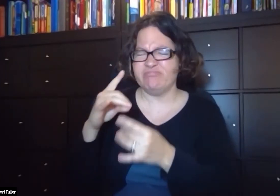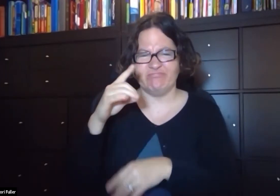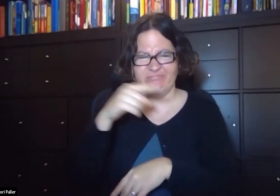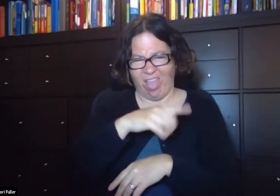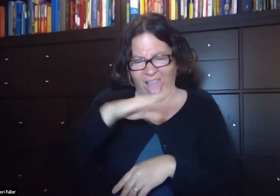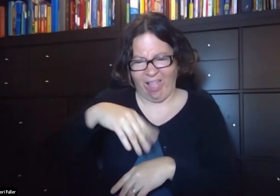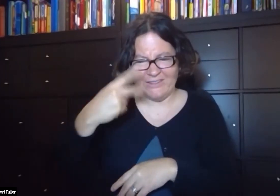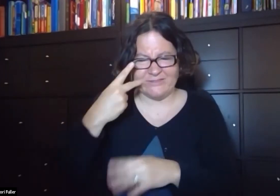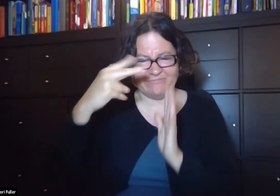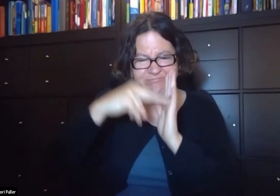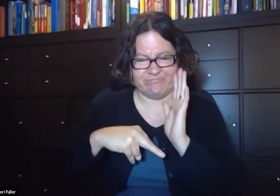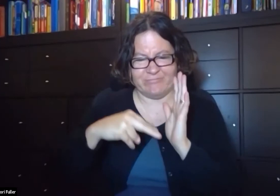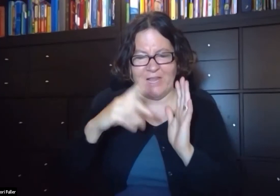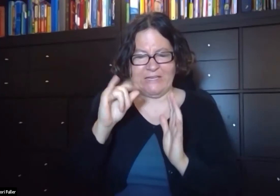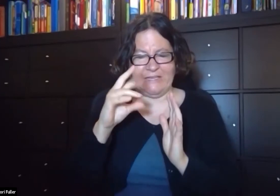sharing